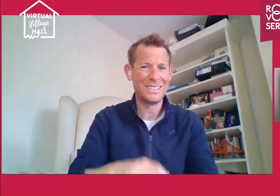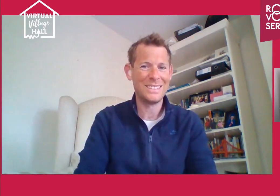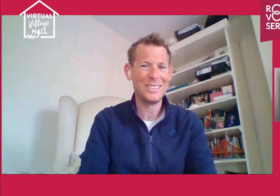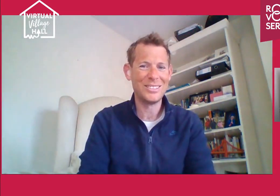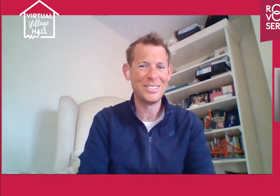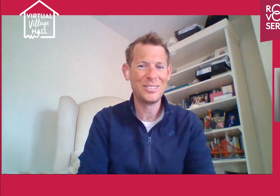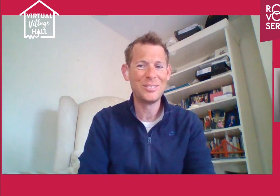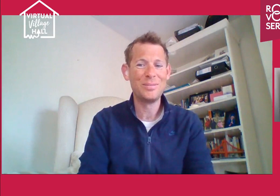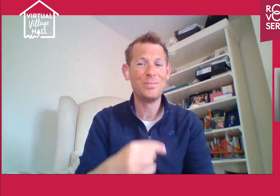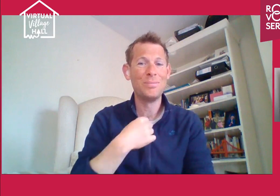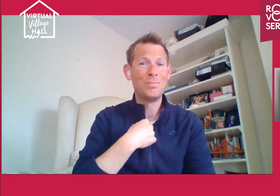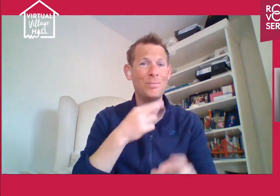Sounds fantastic.